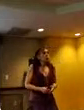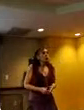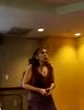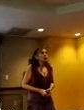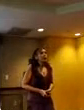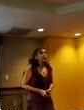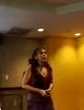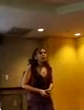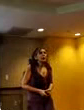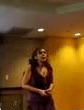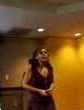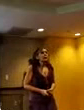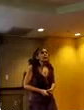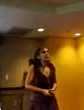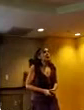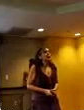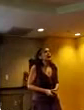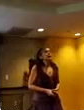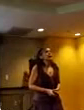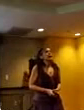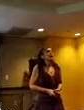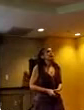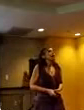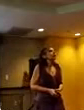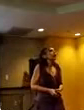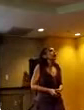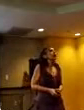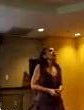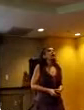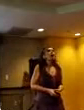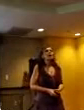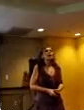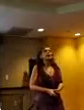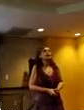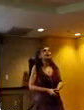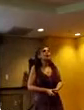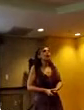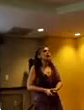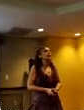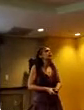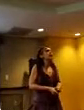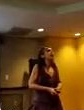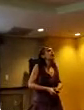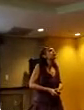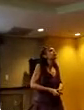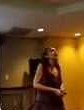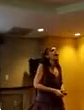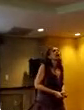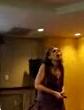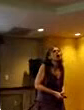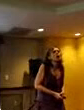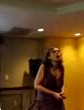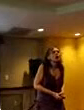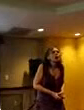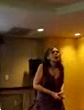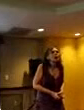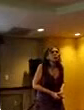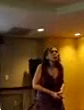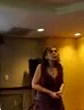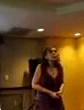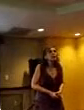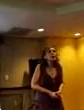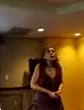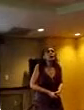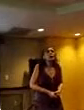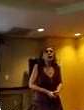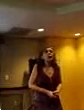to the World Wide Web, they gave you 10 days and they made it and they said it must look like Java enough so that we can sell them together,